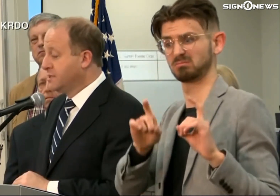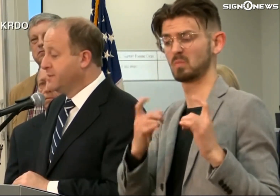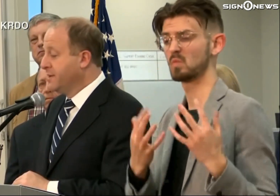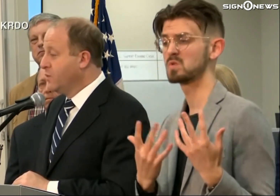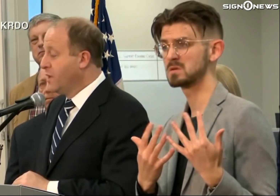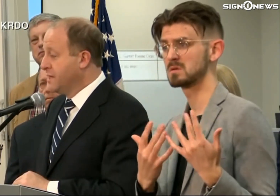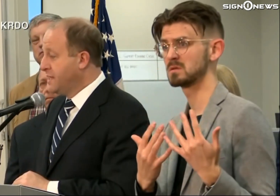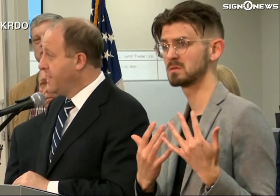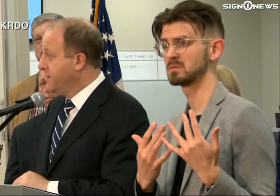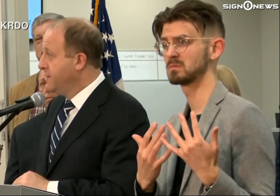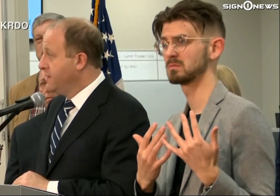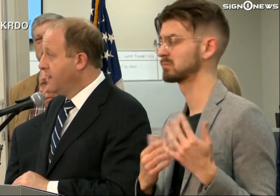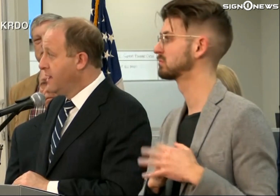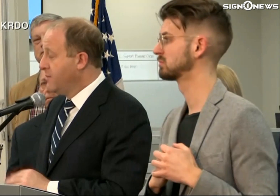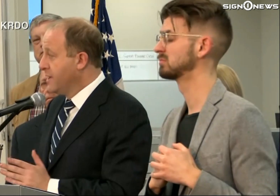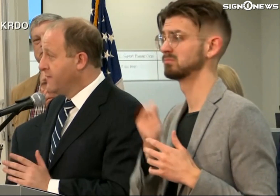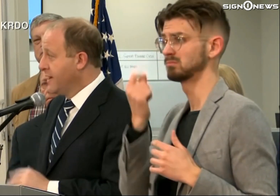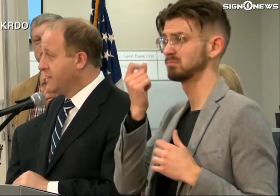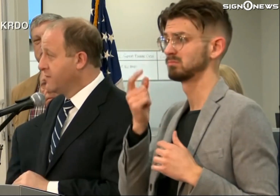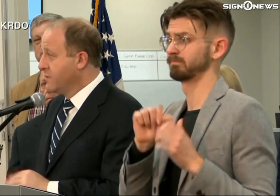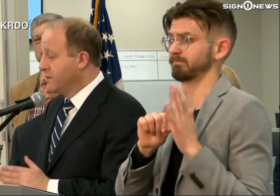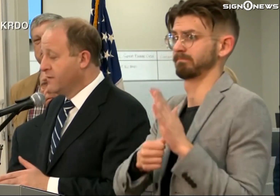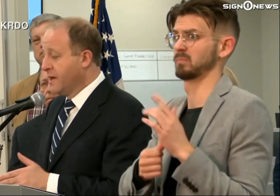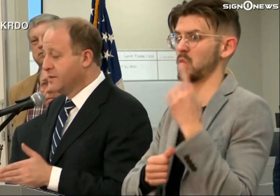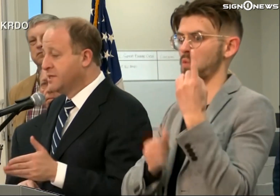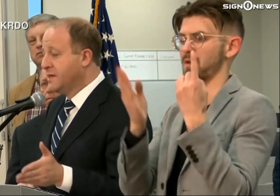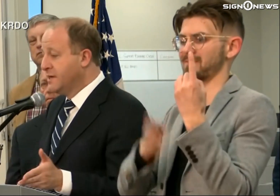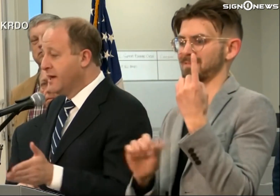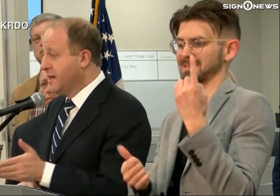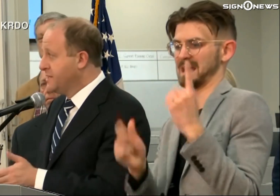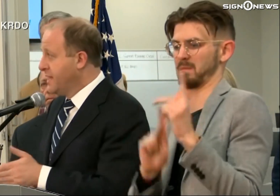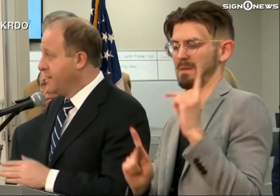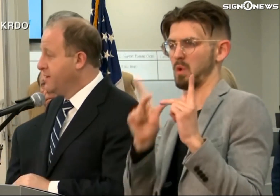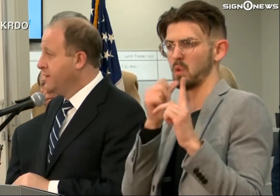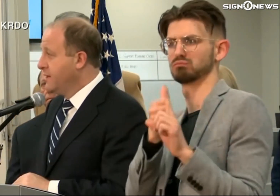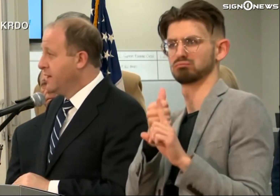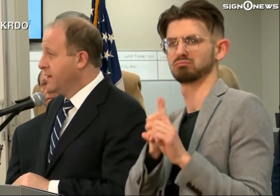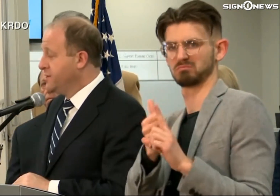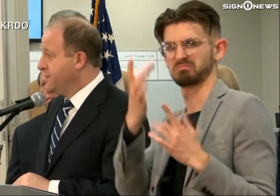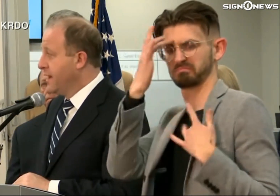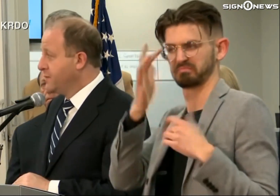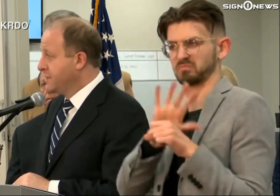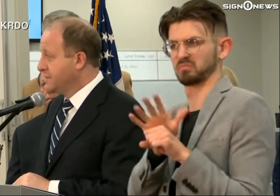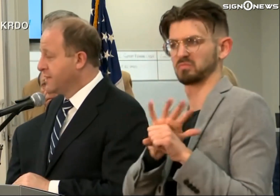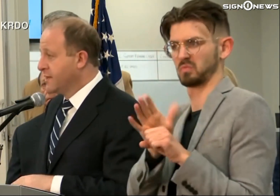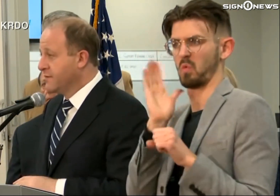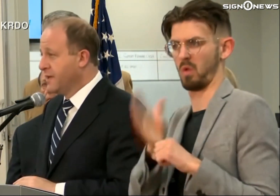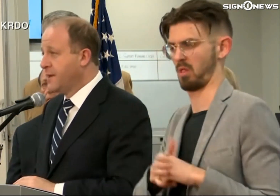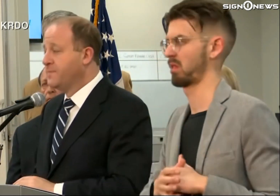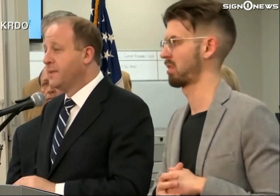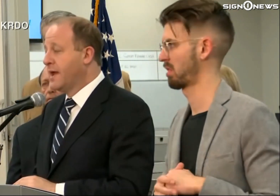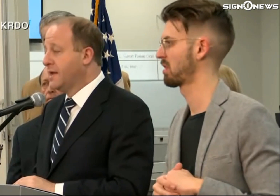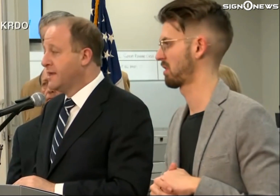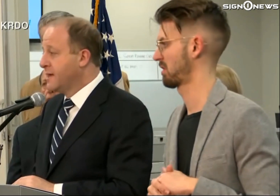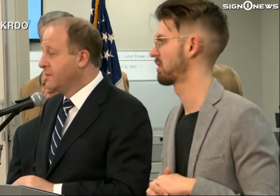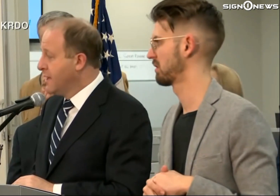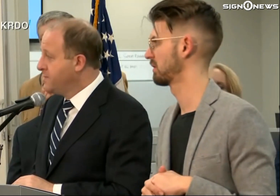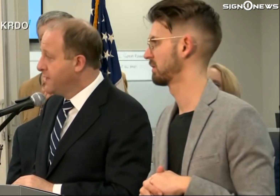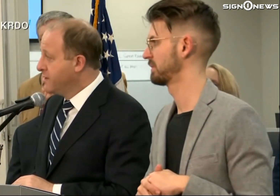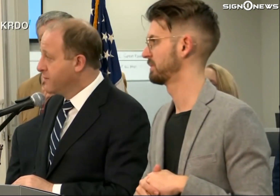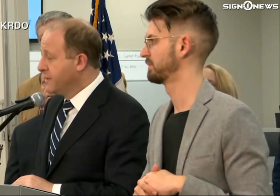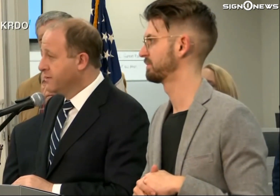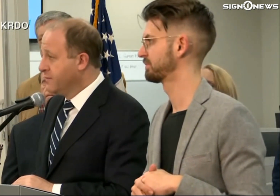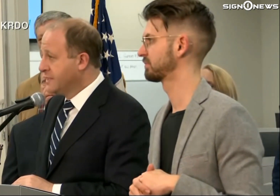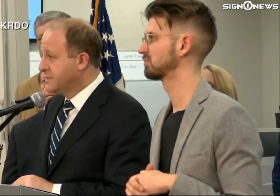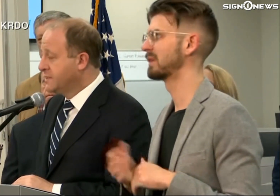size, approximately 1 in 10 might in fact have coronavirus, 9 in 10 do not, would test negative for that. And again, that'll be